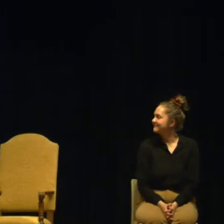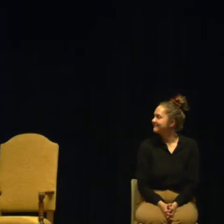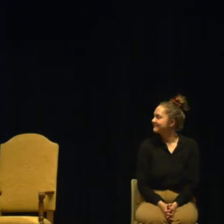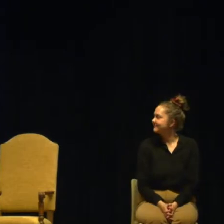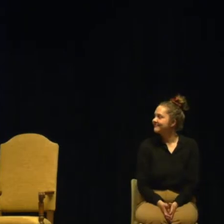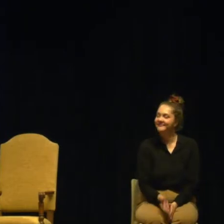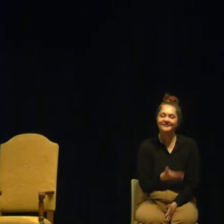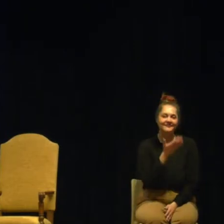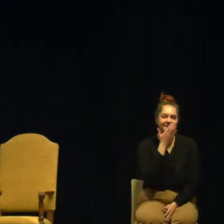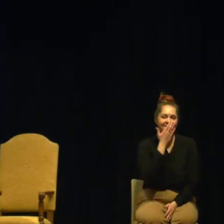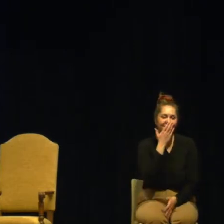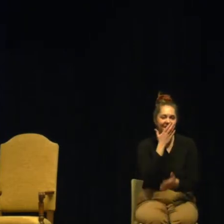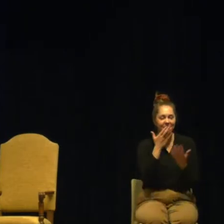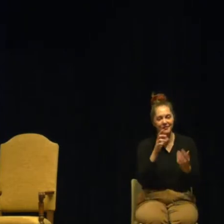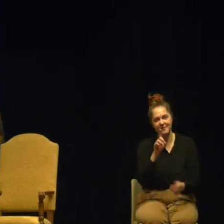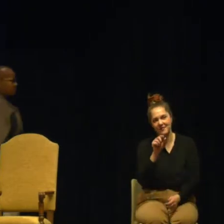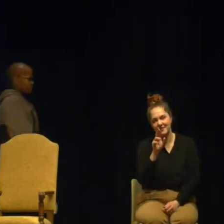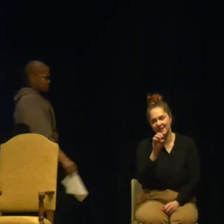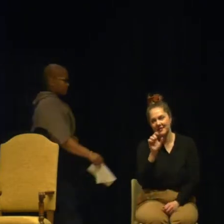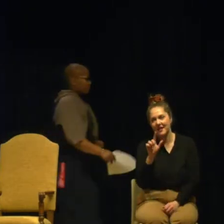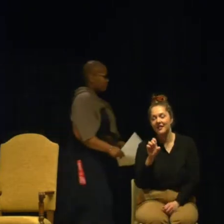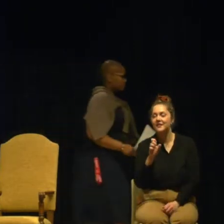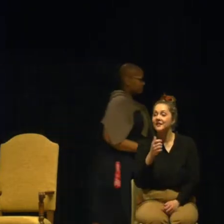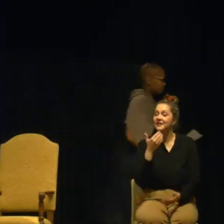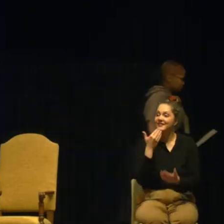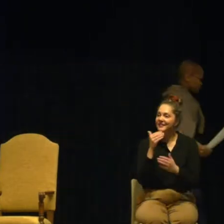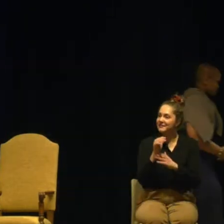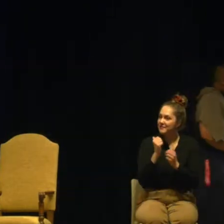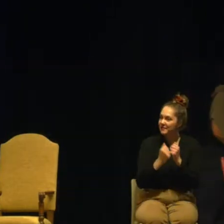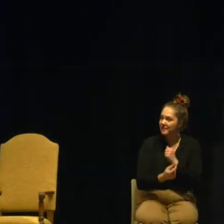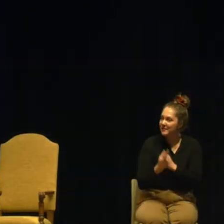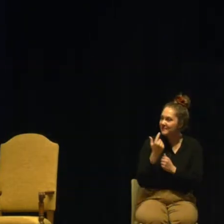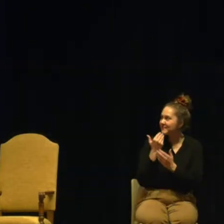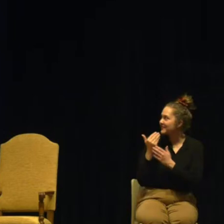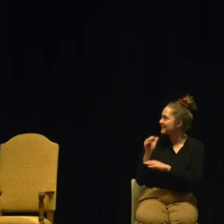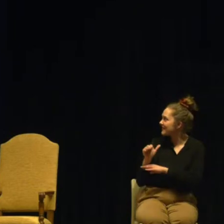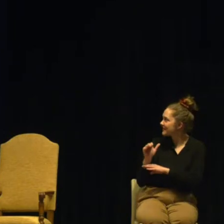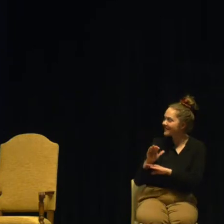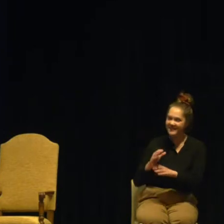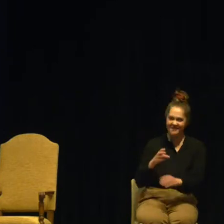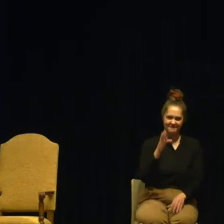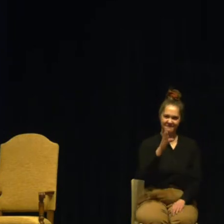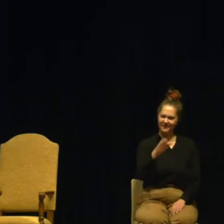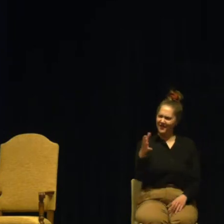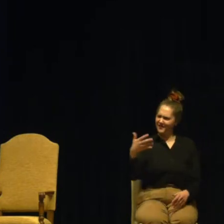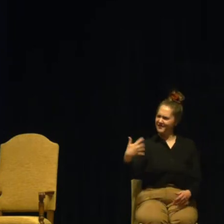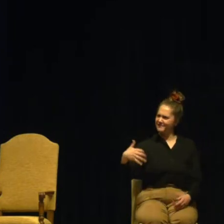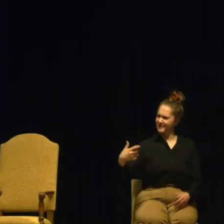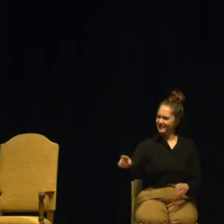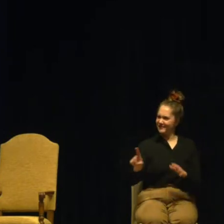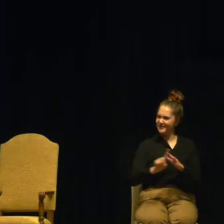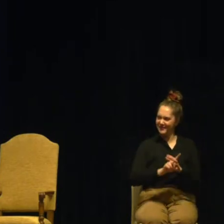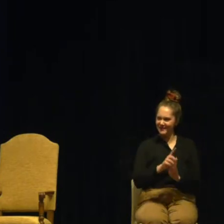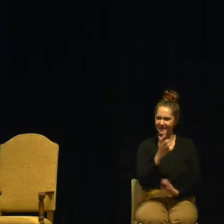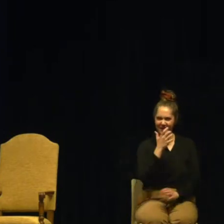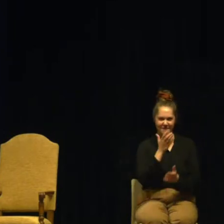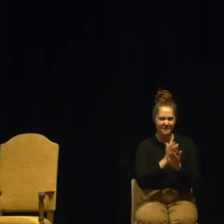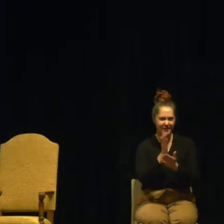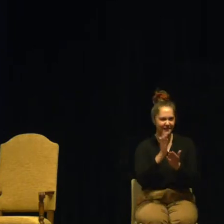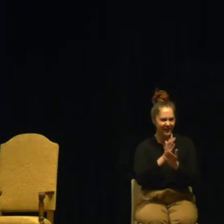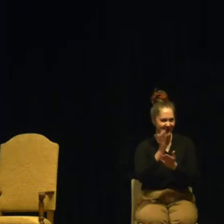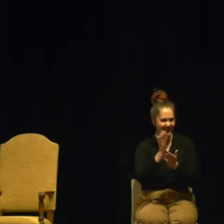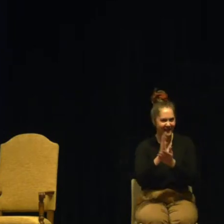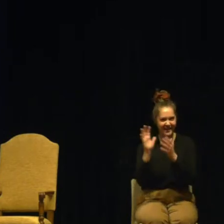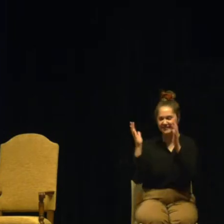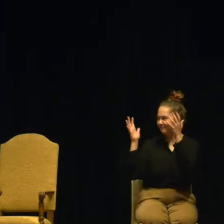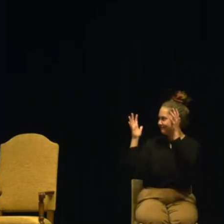Thank you so much, Darcelle. Good evening, everybody. Look at Baltimore showed up. I love that. Yes, give